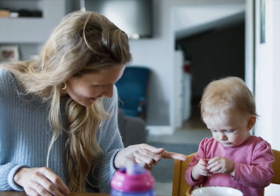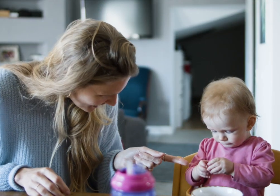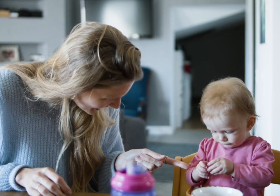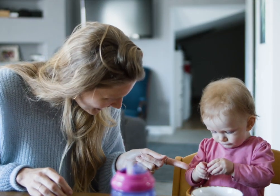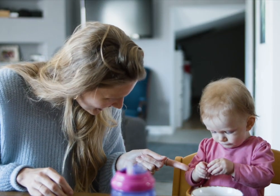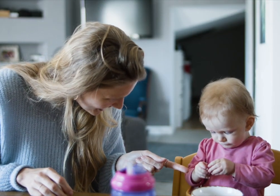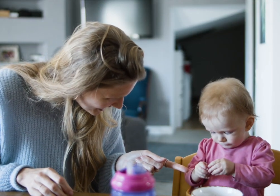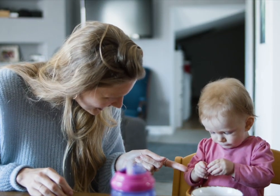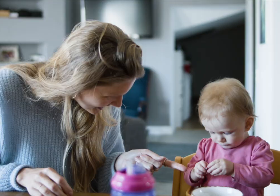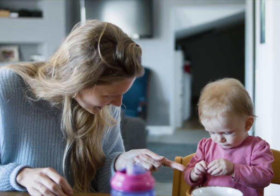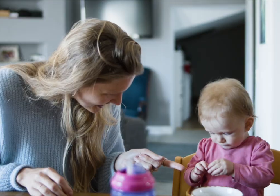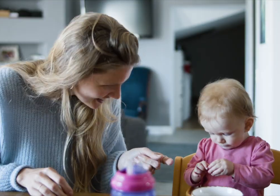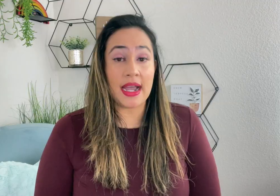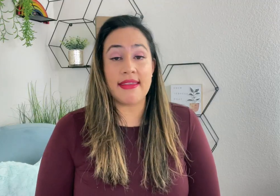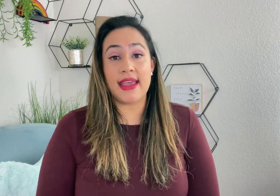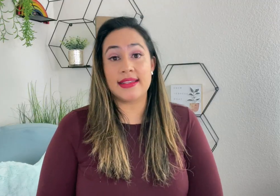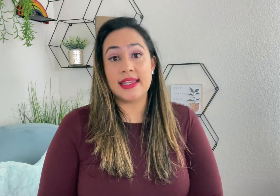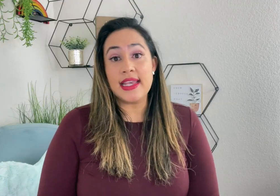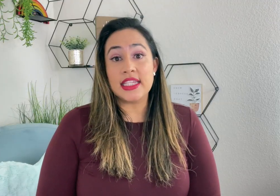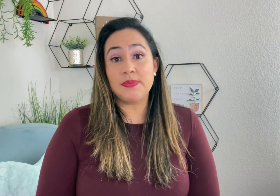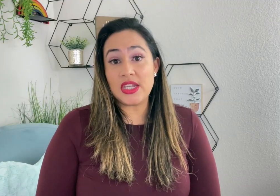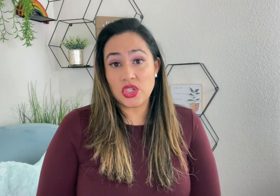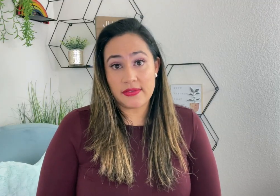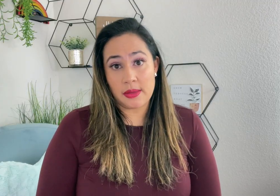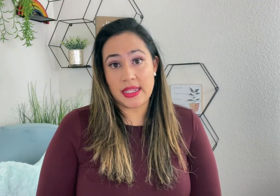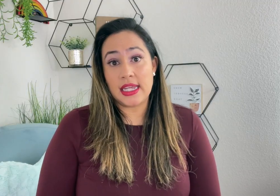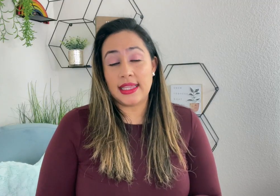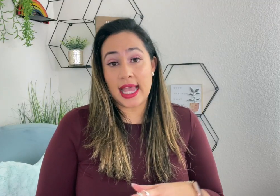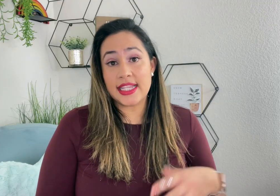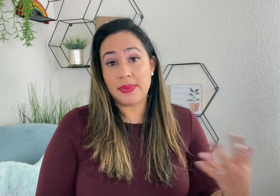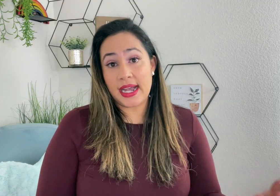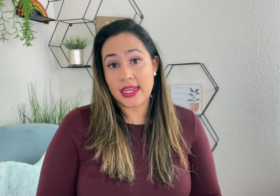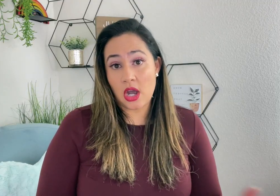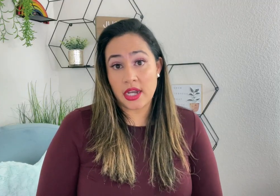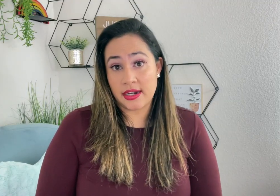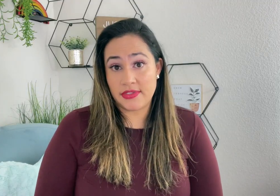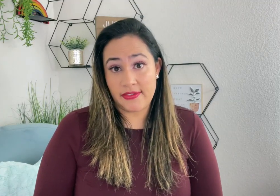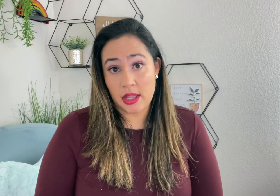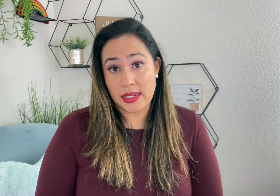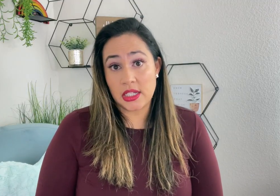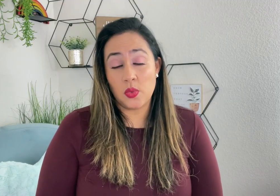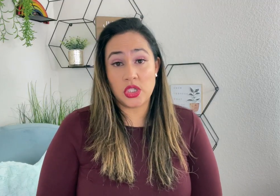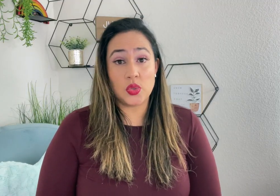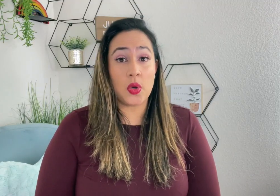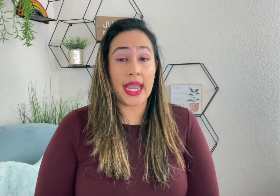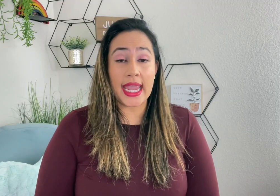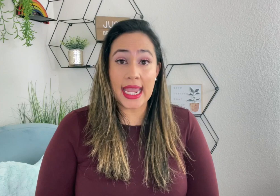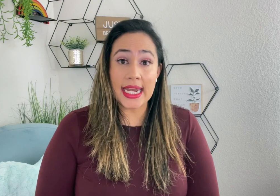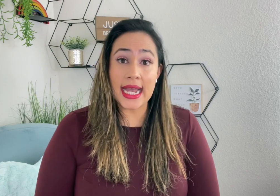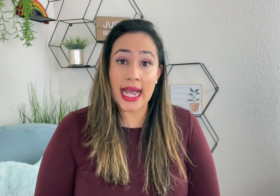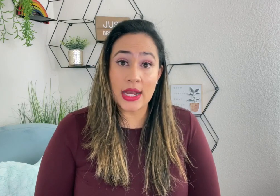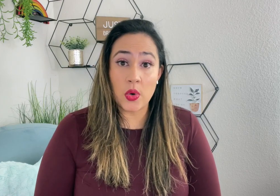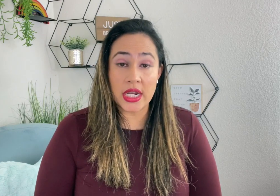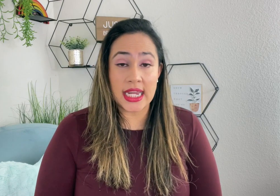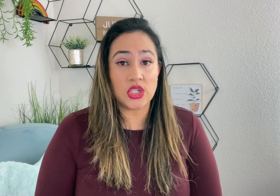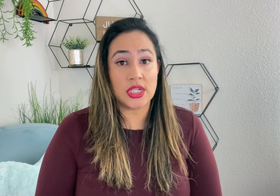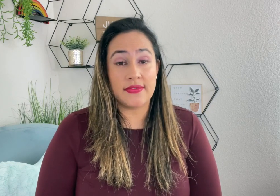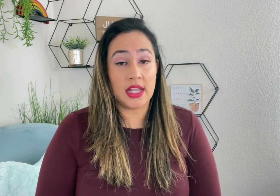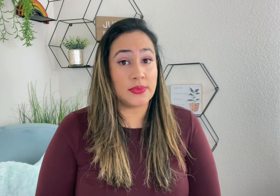and needs. Now, it's important to keep in mind that speech development lags behind cognitive development, which is why hand and eye coordination develops